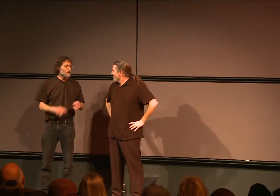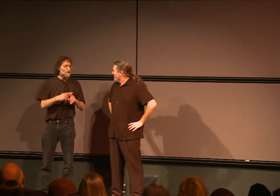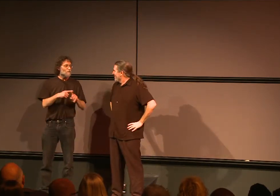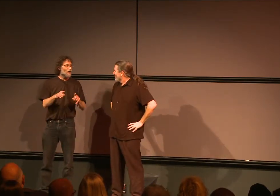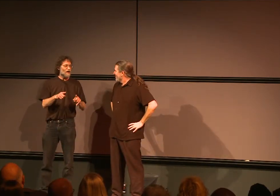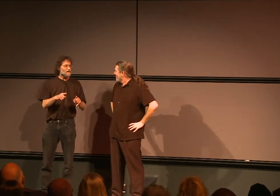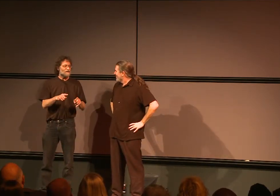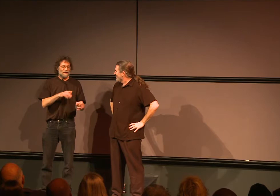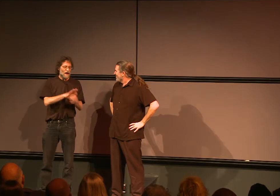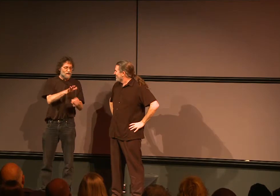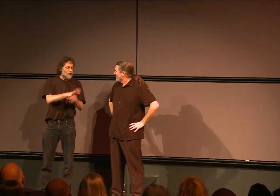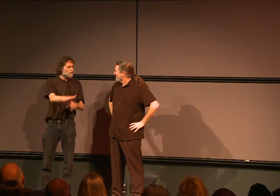But not enough.